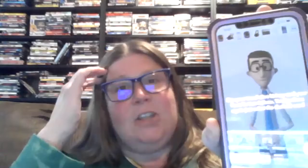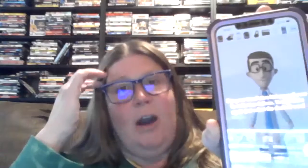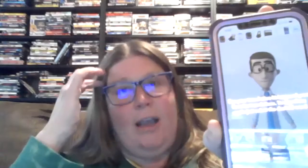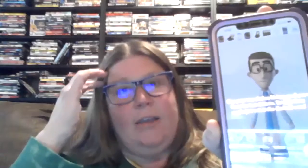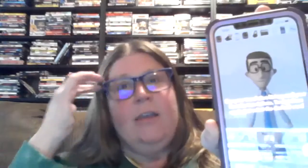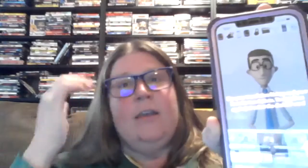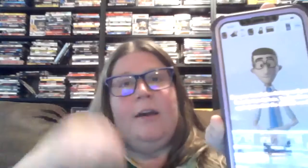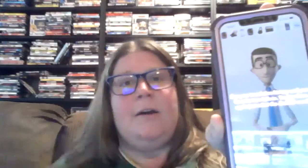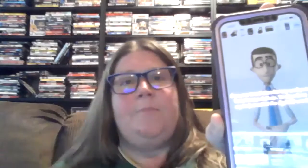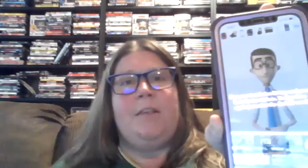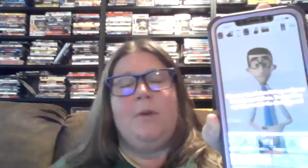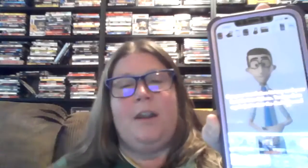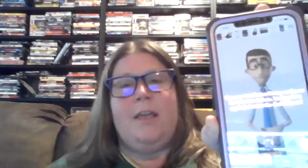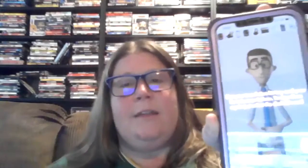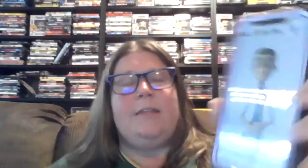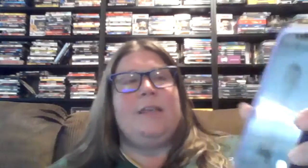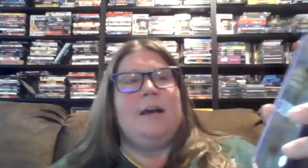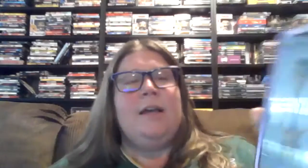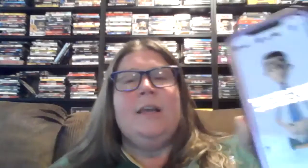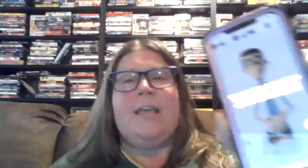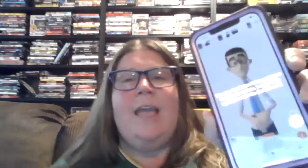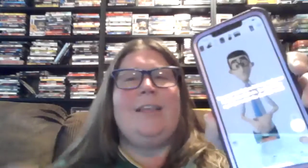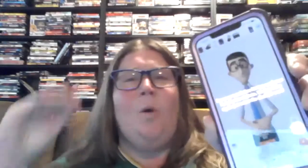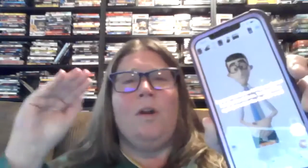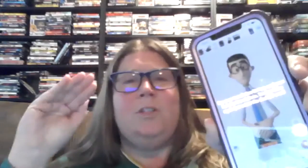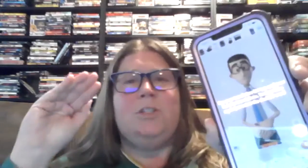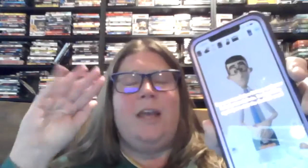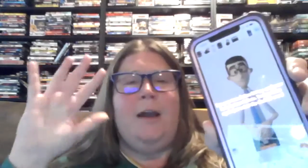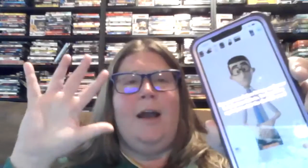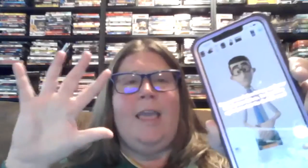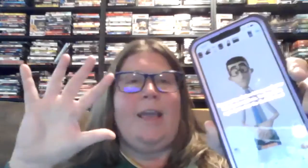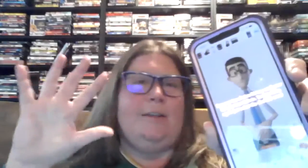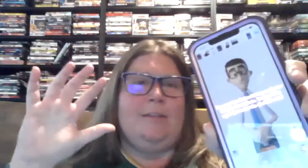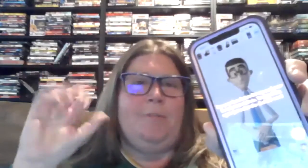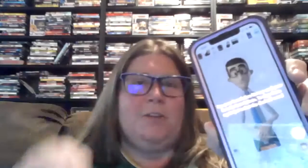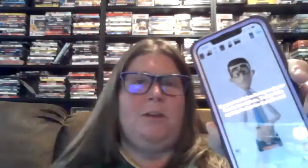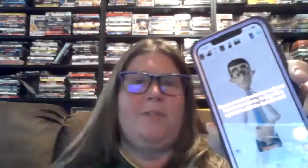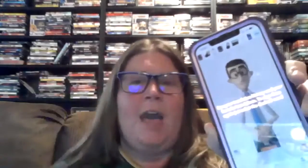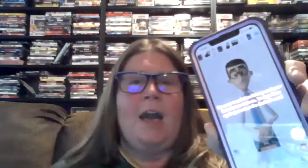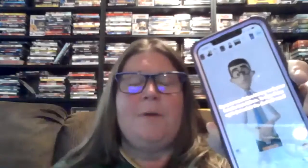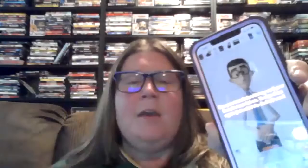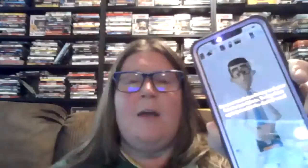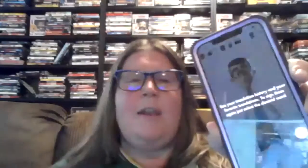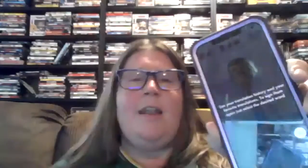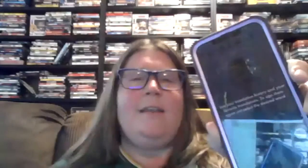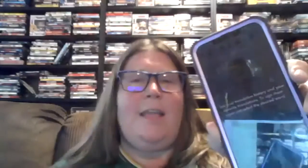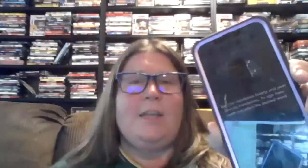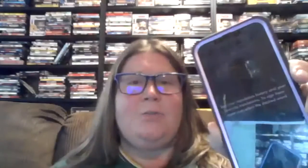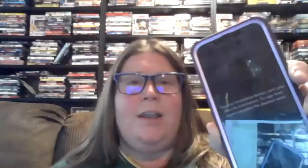Talk, is what it is. And it's an orange hand is the picture of the app. And it is on Android